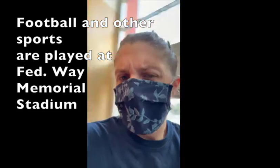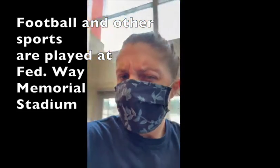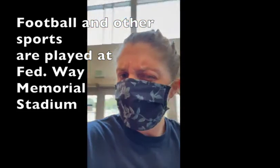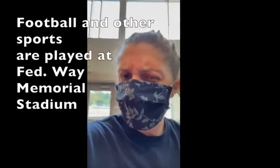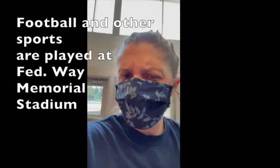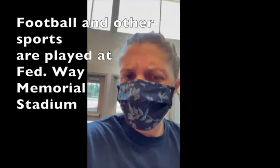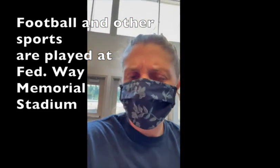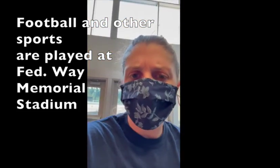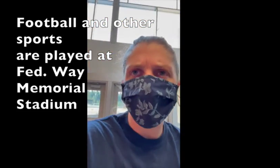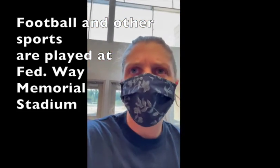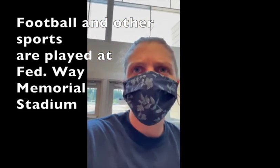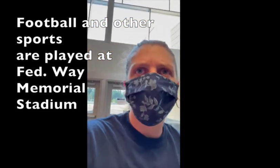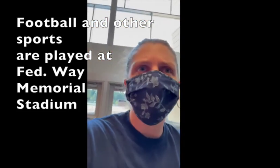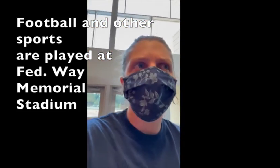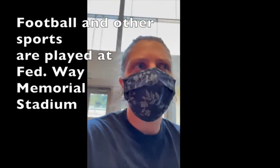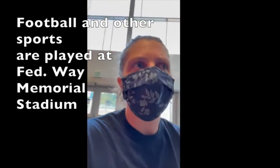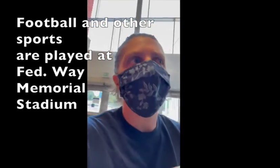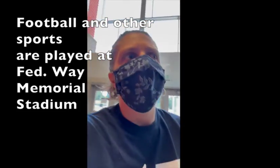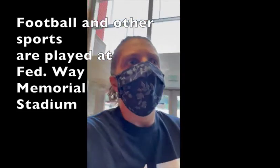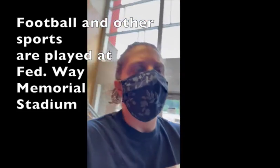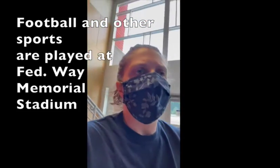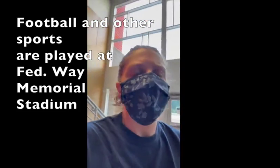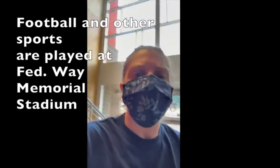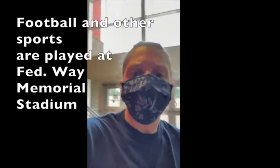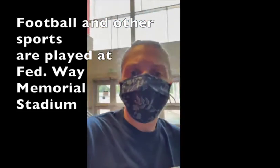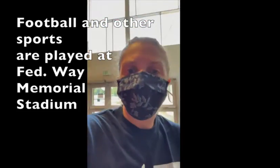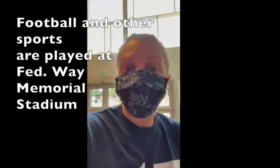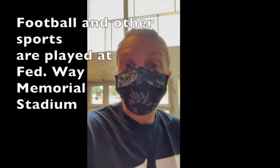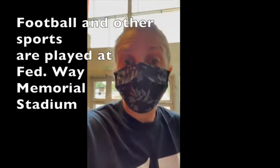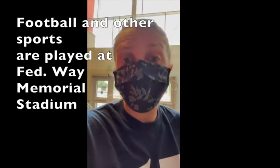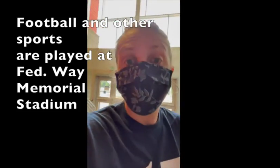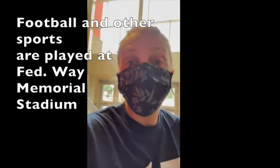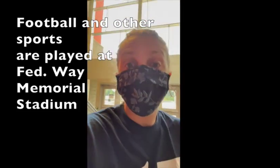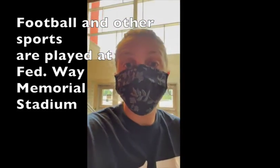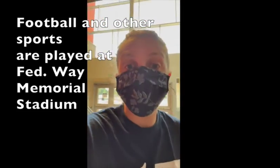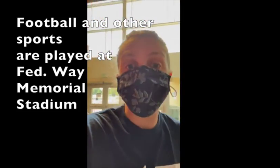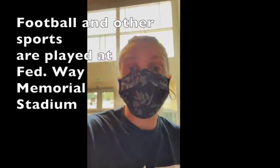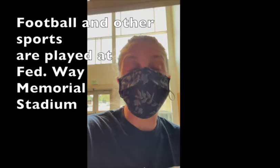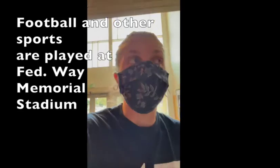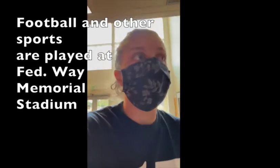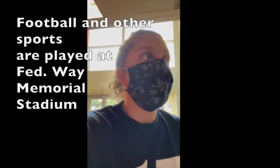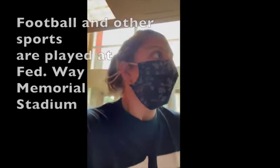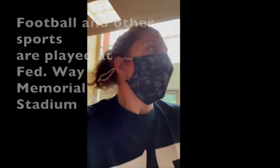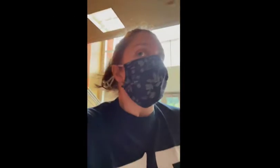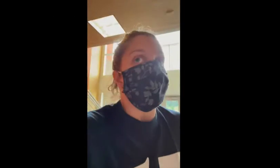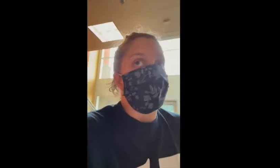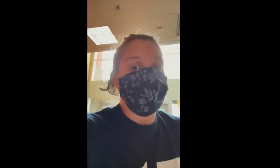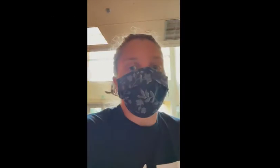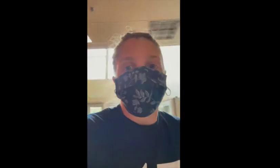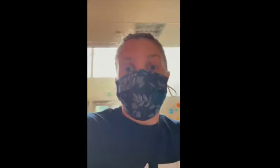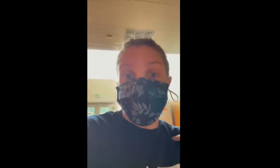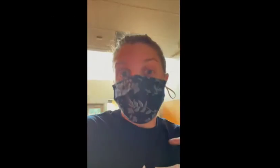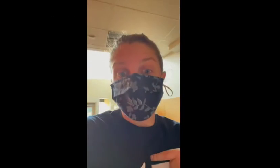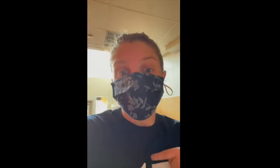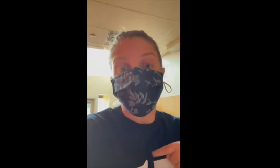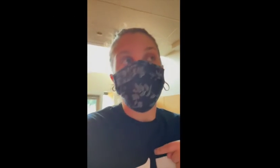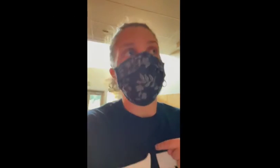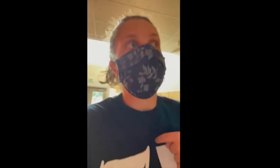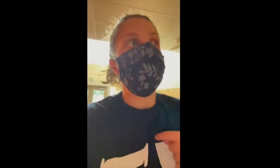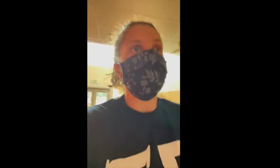I'm not sure our soccer games are as well. They are played at Federal Way Memorial Stadium. So that's something I had to learn when I came here